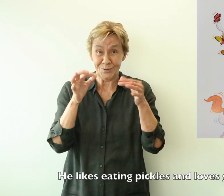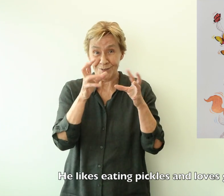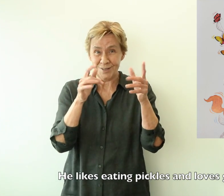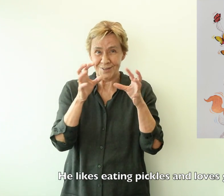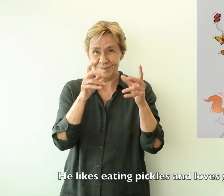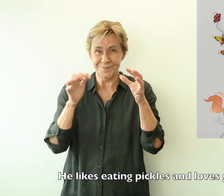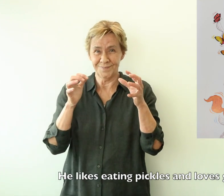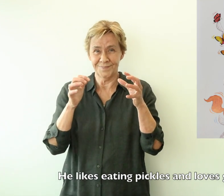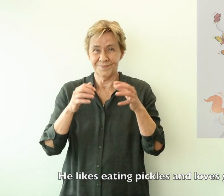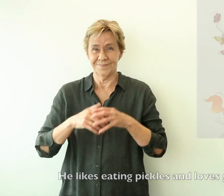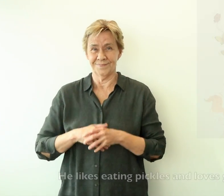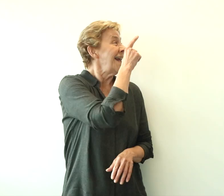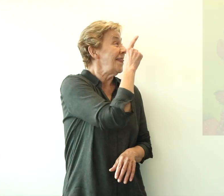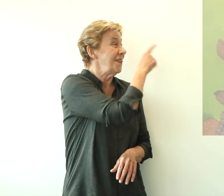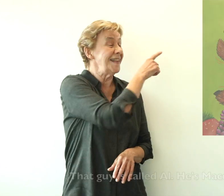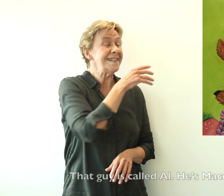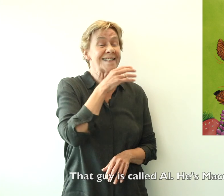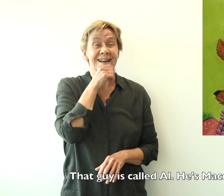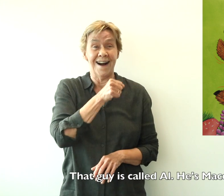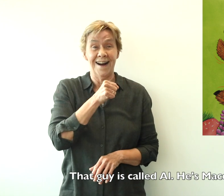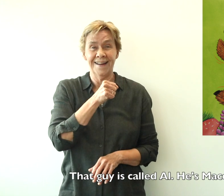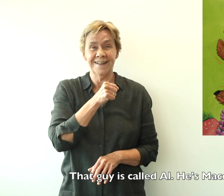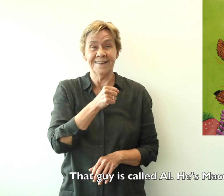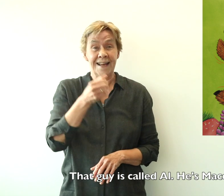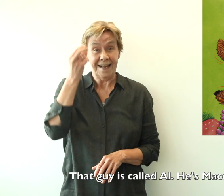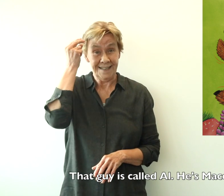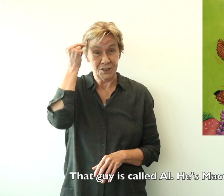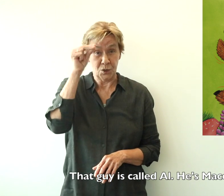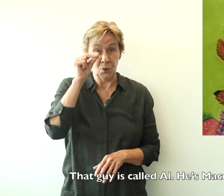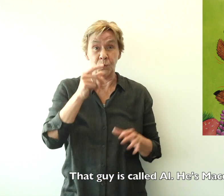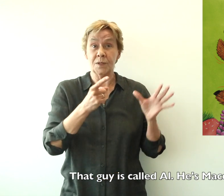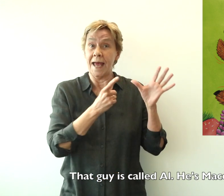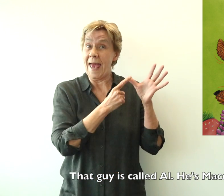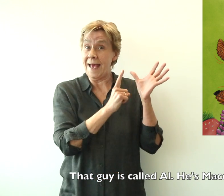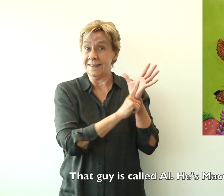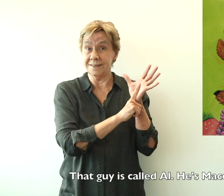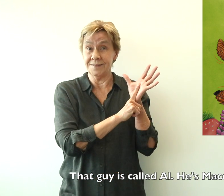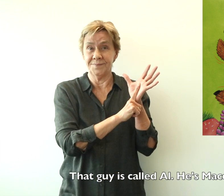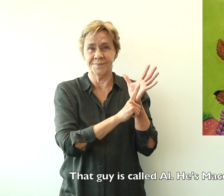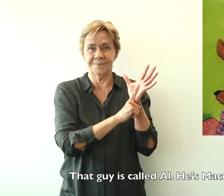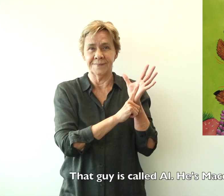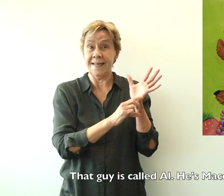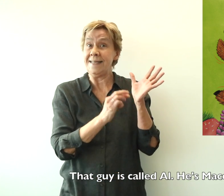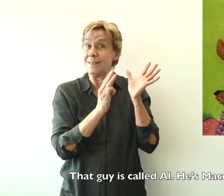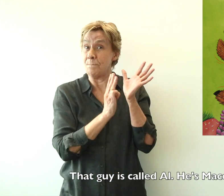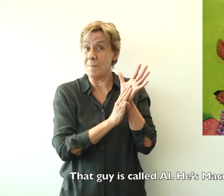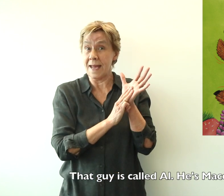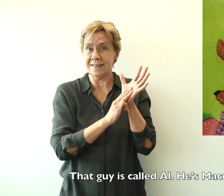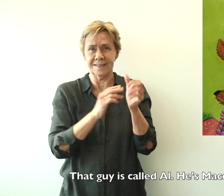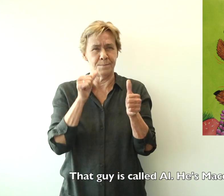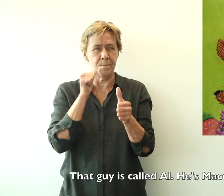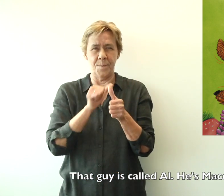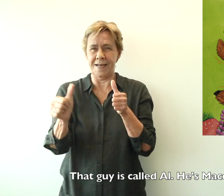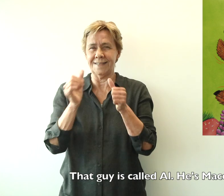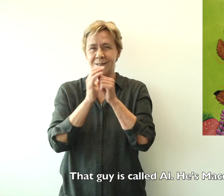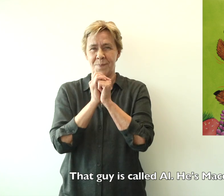tickles. This guy is called Al. He's Macca's best